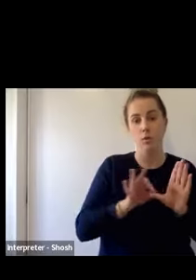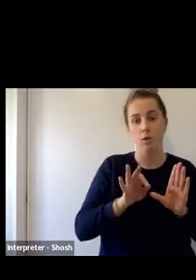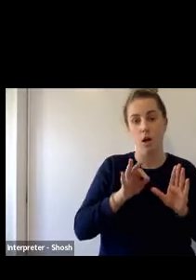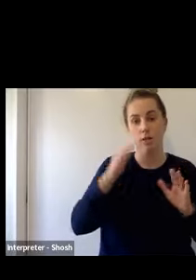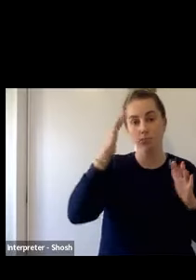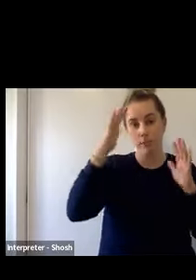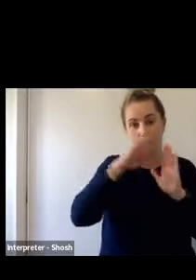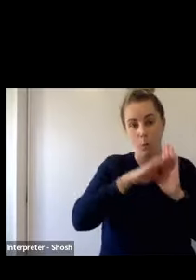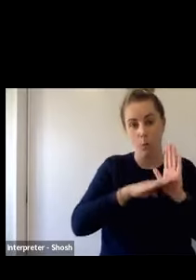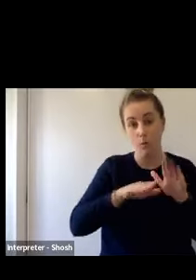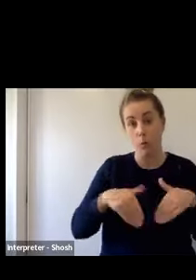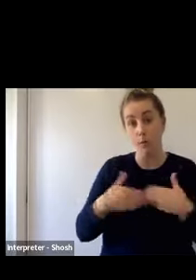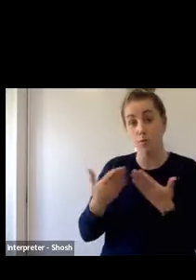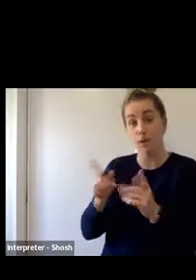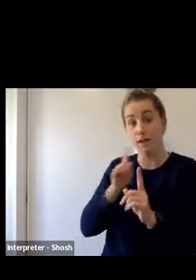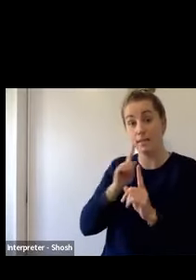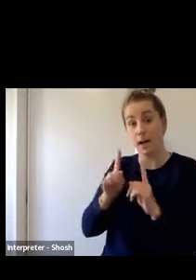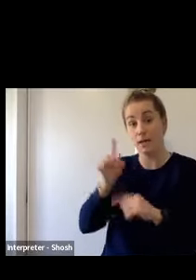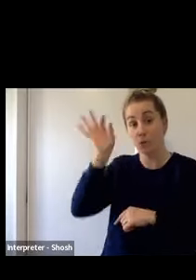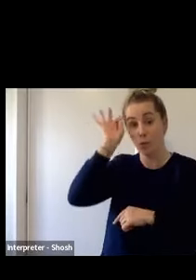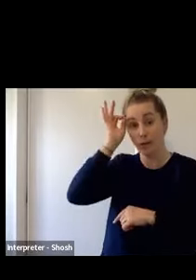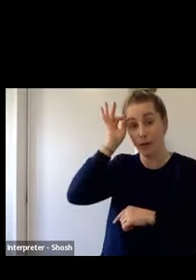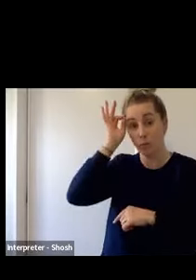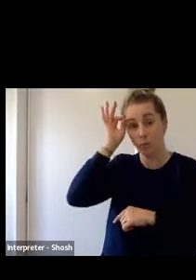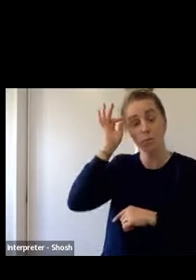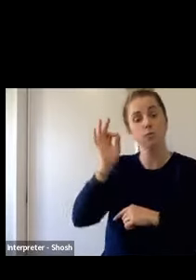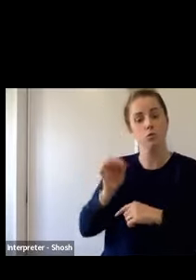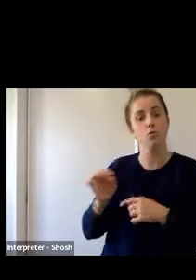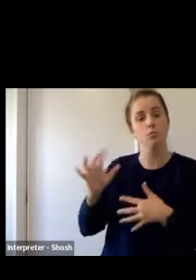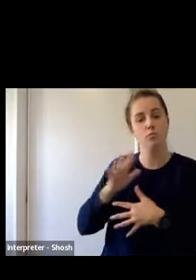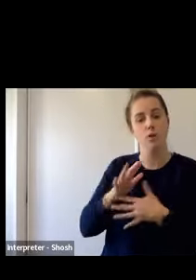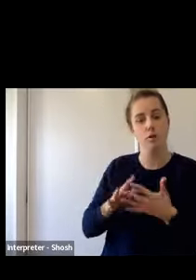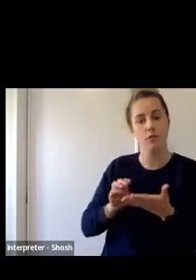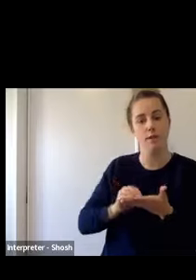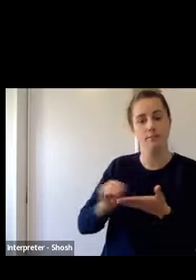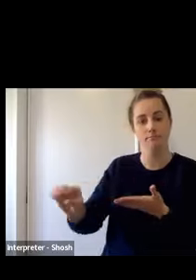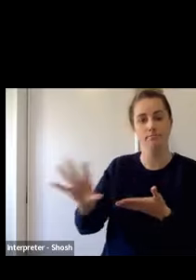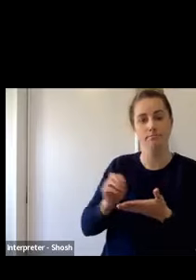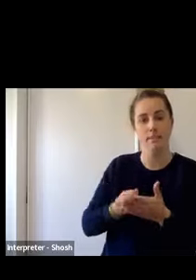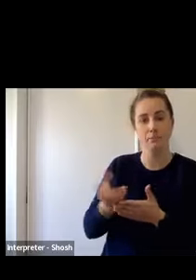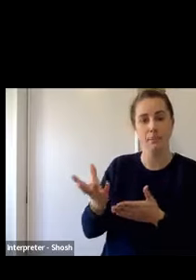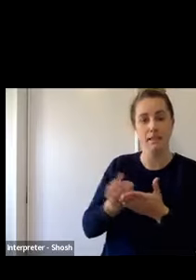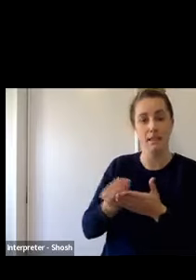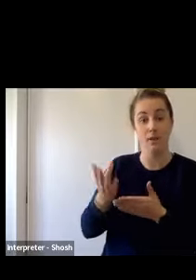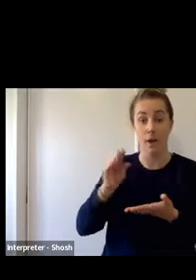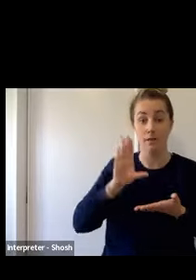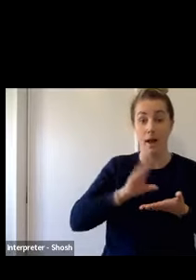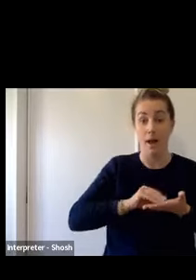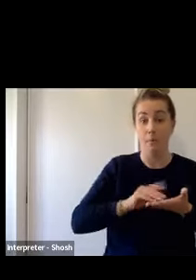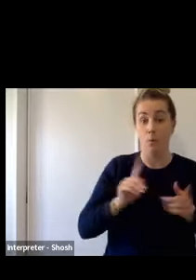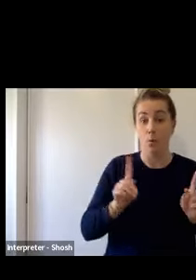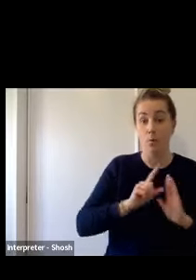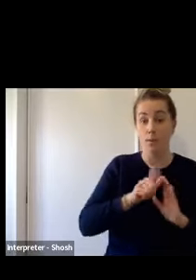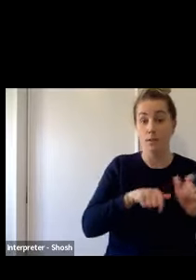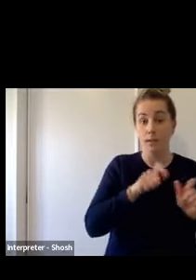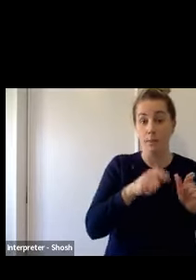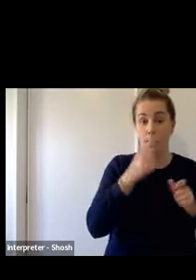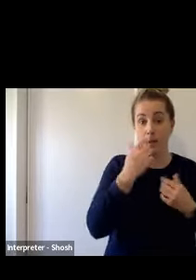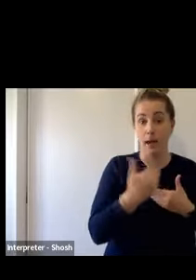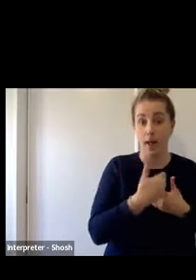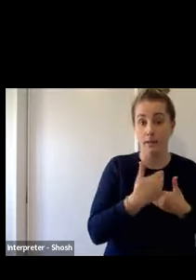and provide that data to councils to better prioritise spending and we have an app that allows disabled people and